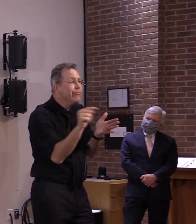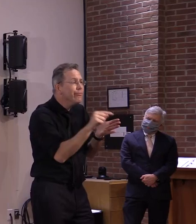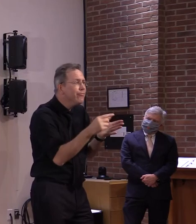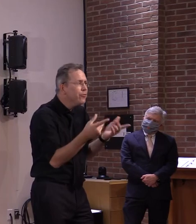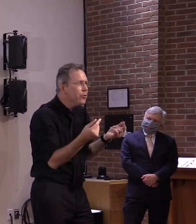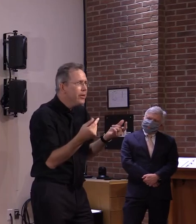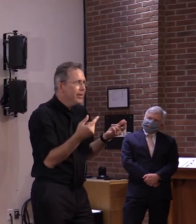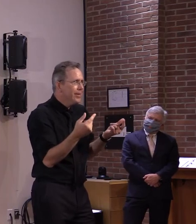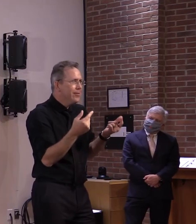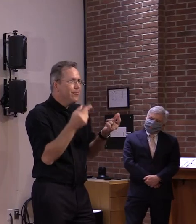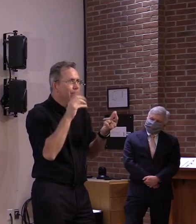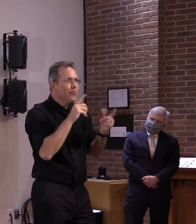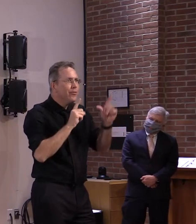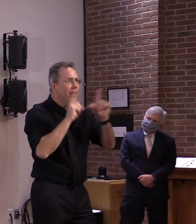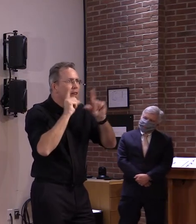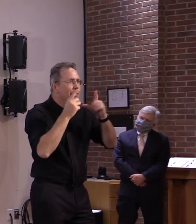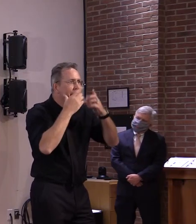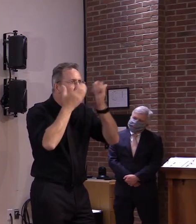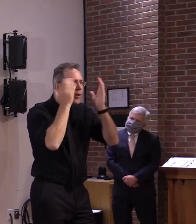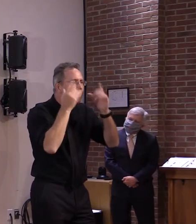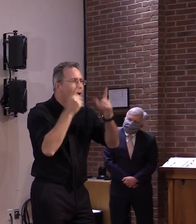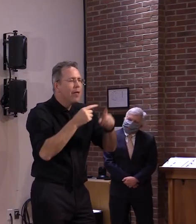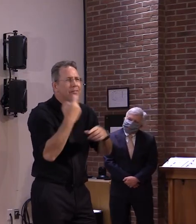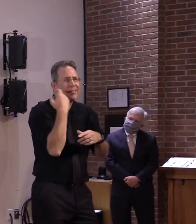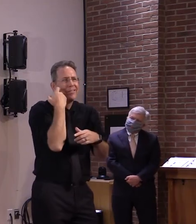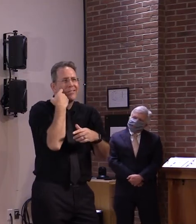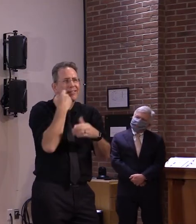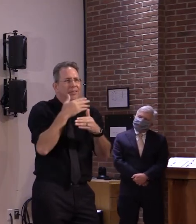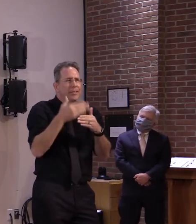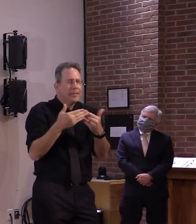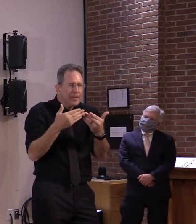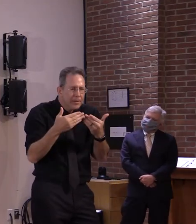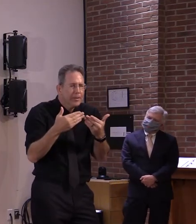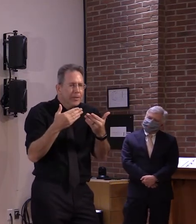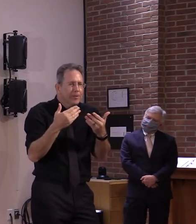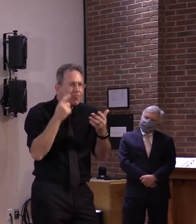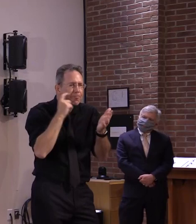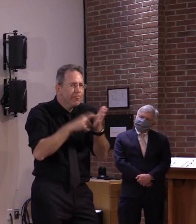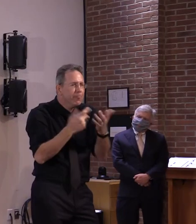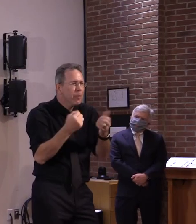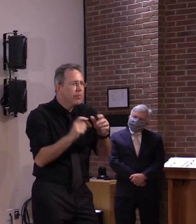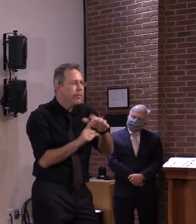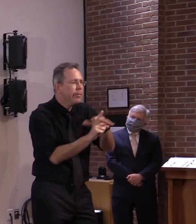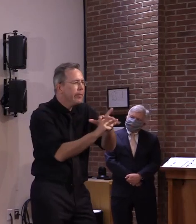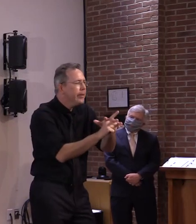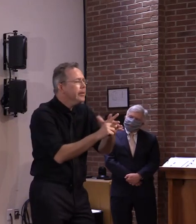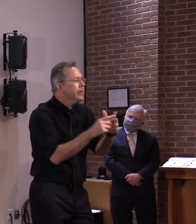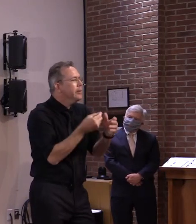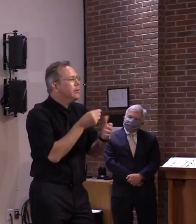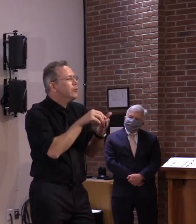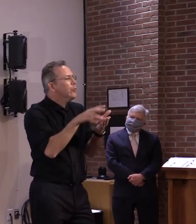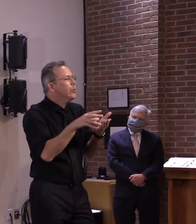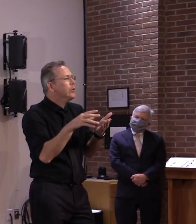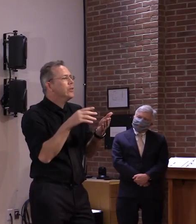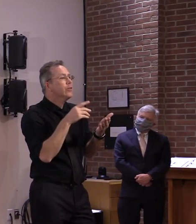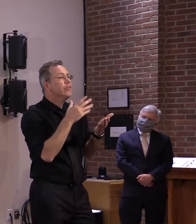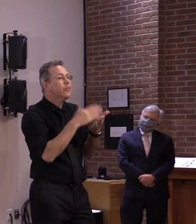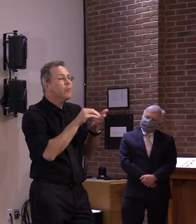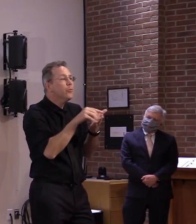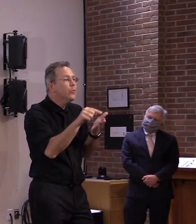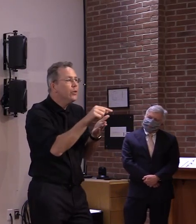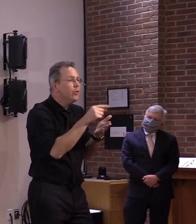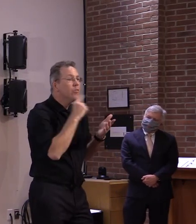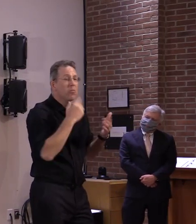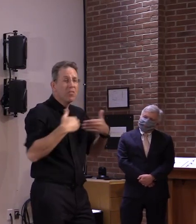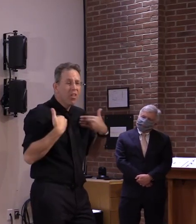was last Saturday, that students, but also others in our population, not just to single out students, but others in